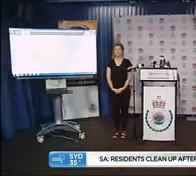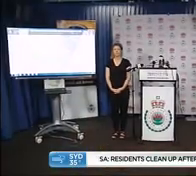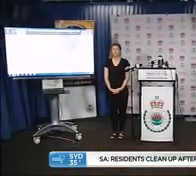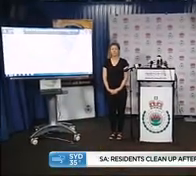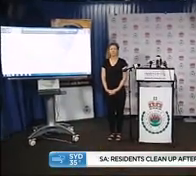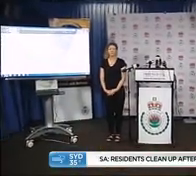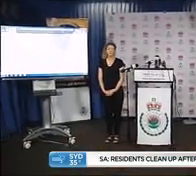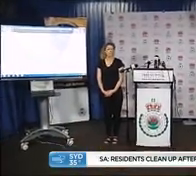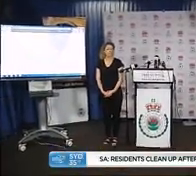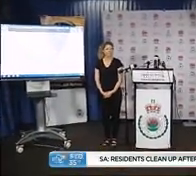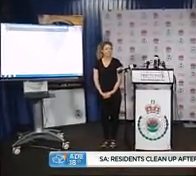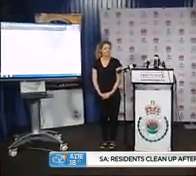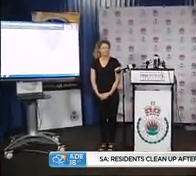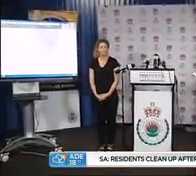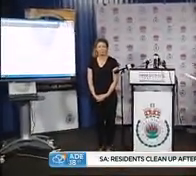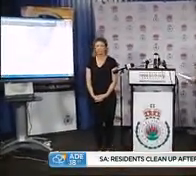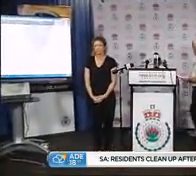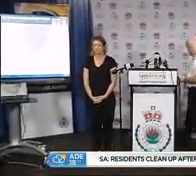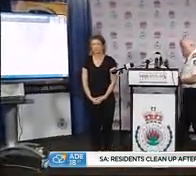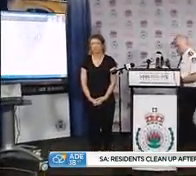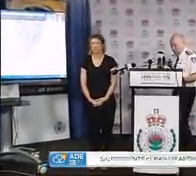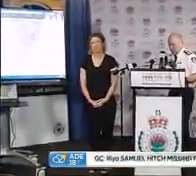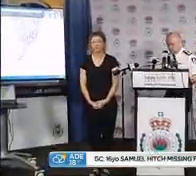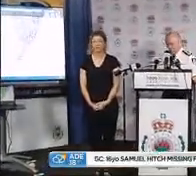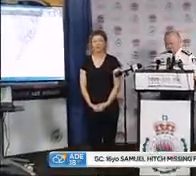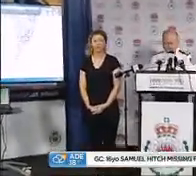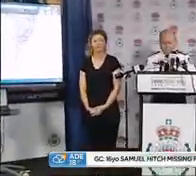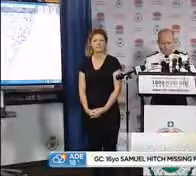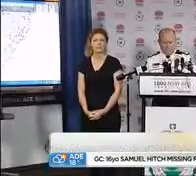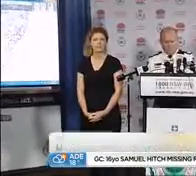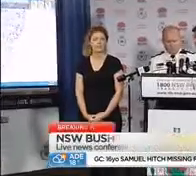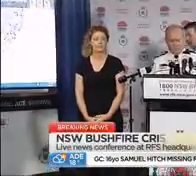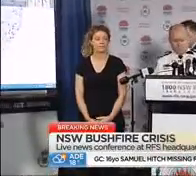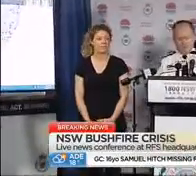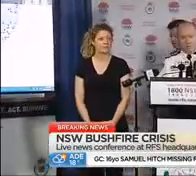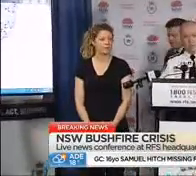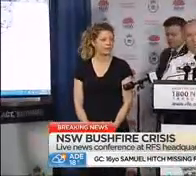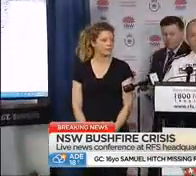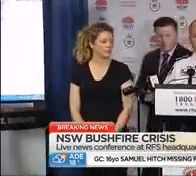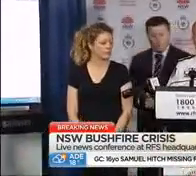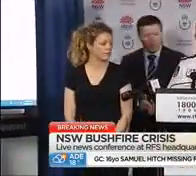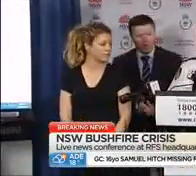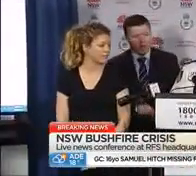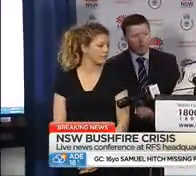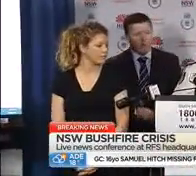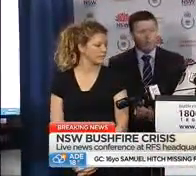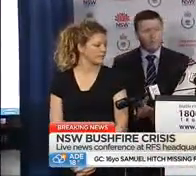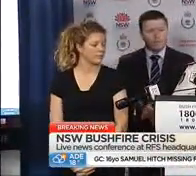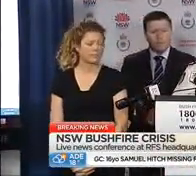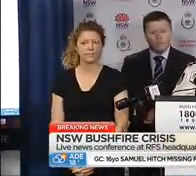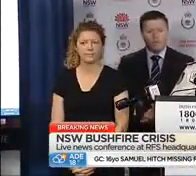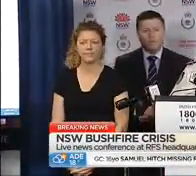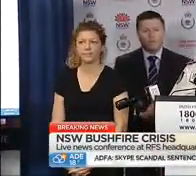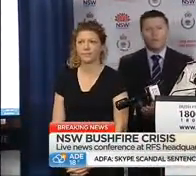this, we are going to go live. There's Commissioner Shane Fitzsimmons about to update us on today. Also Mike Gallagher, the New South